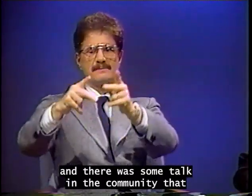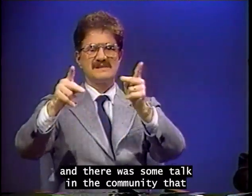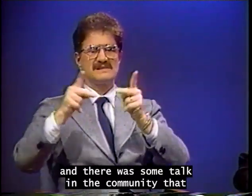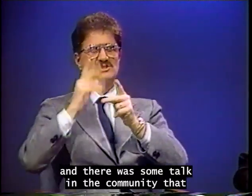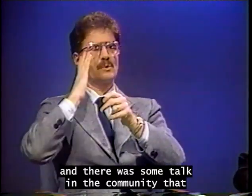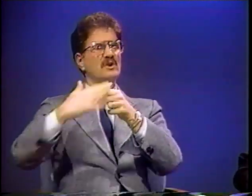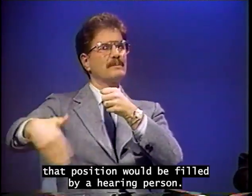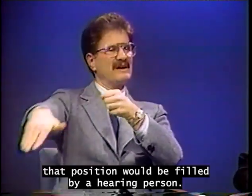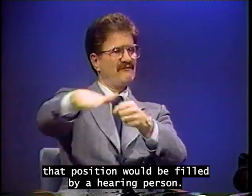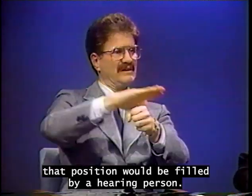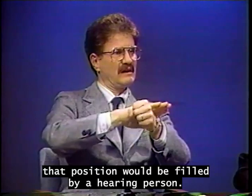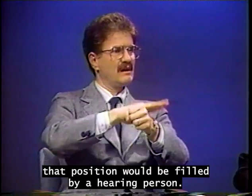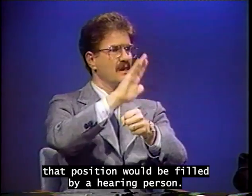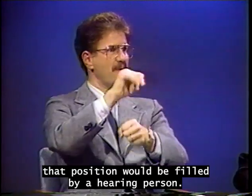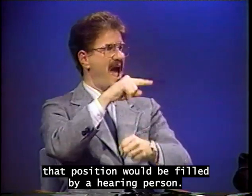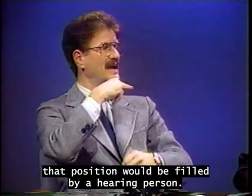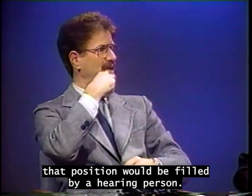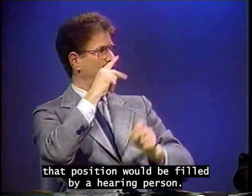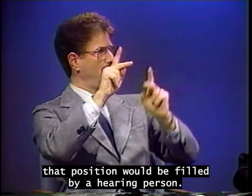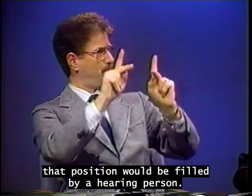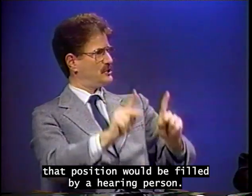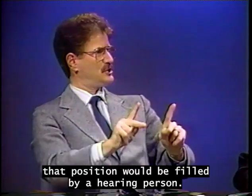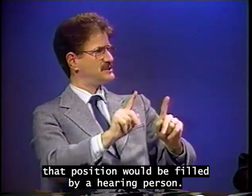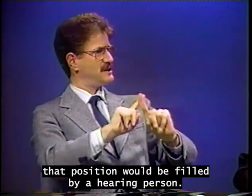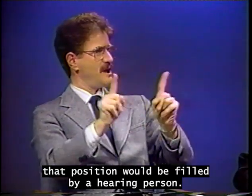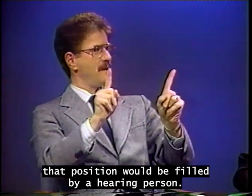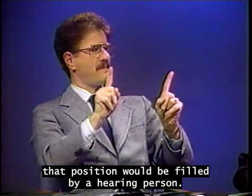that that position would be filled by a hearing person.